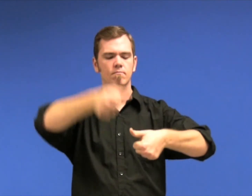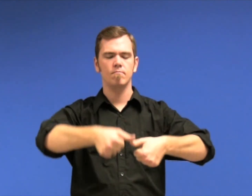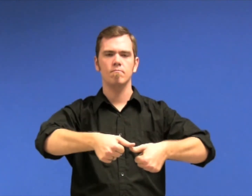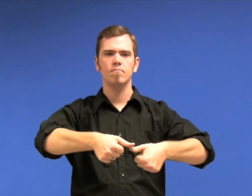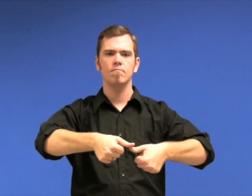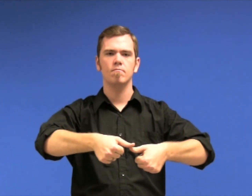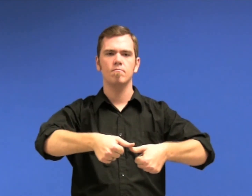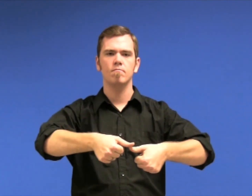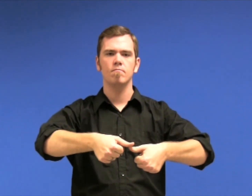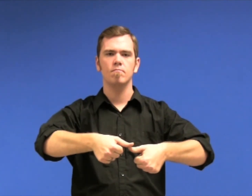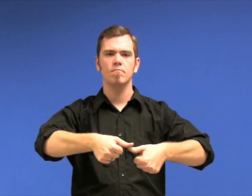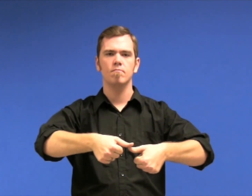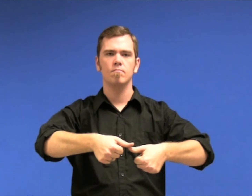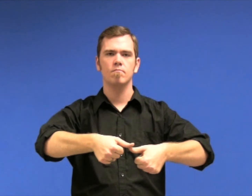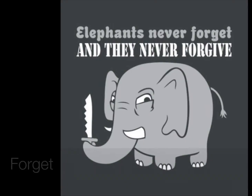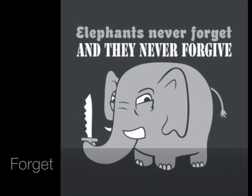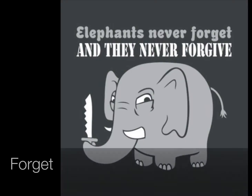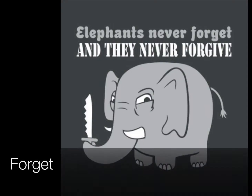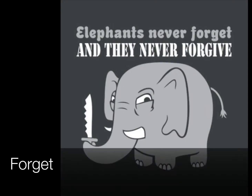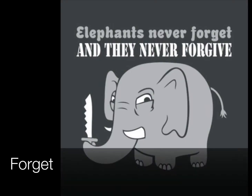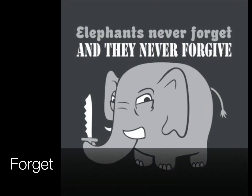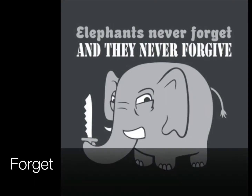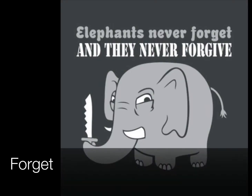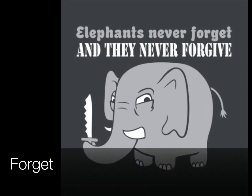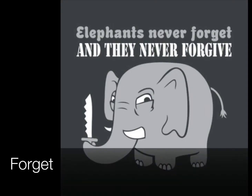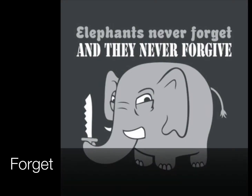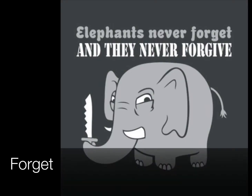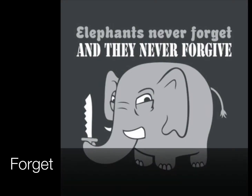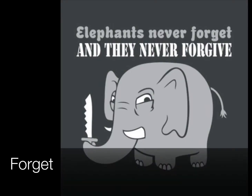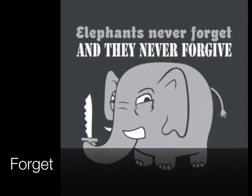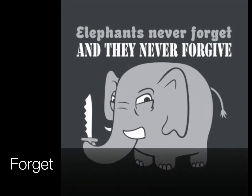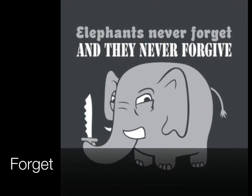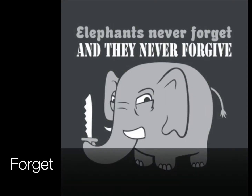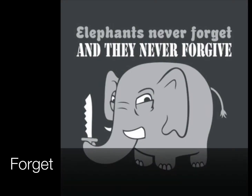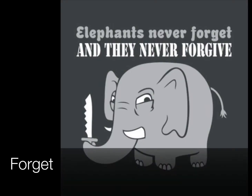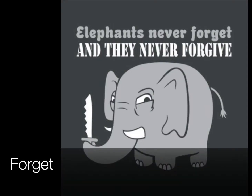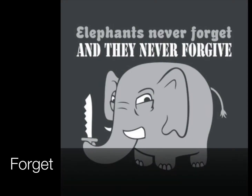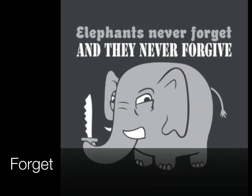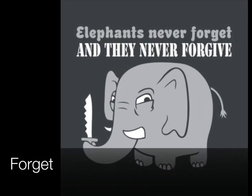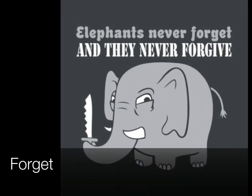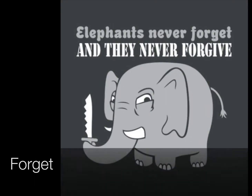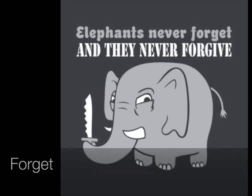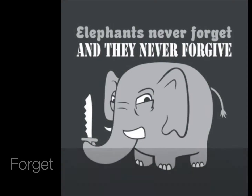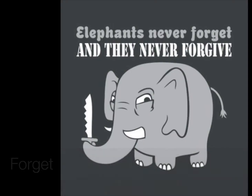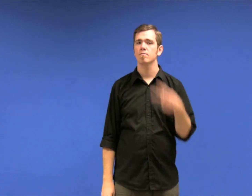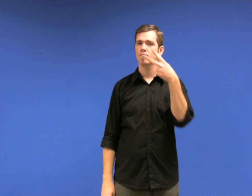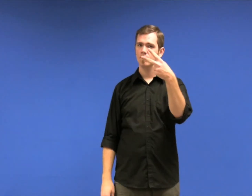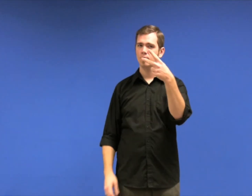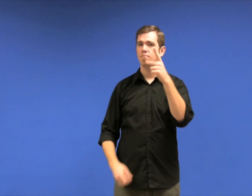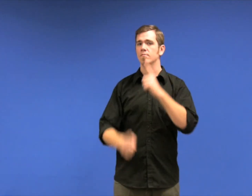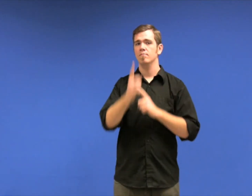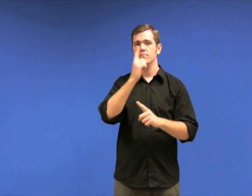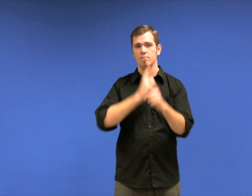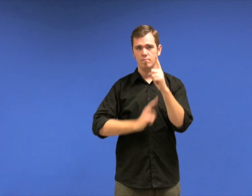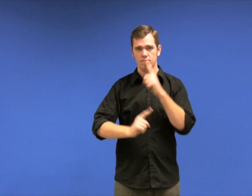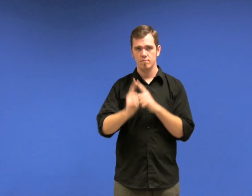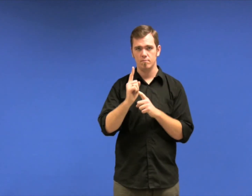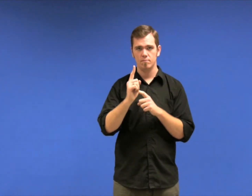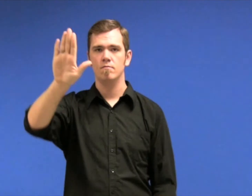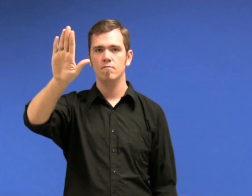and putting it somewhere to remember it. The sign for forget, like elephants never forget. There are two signs for